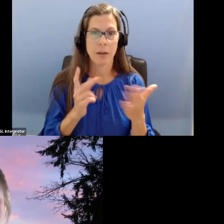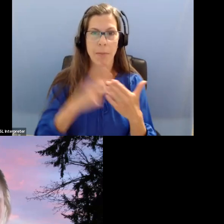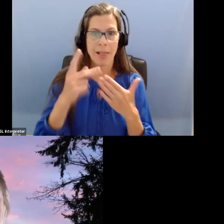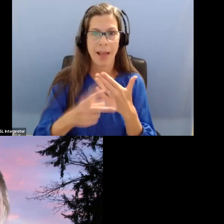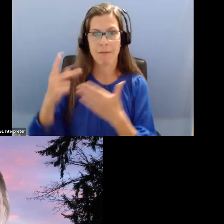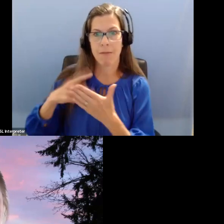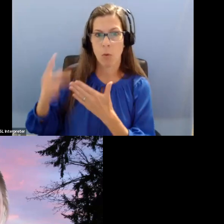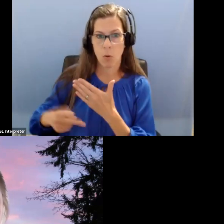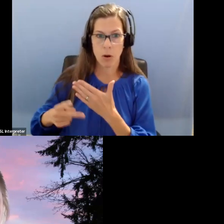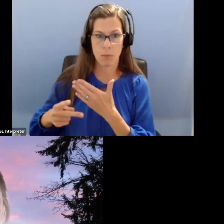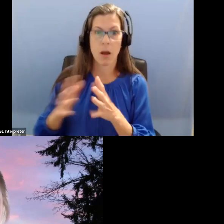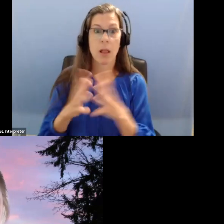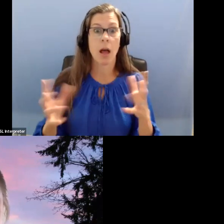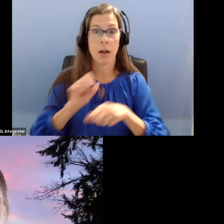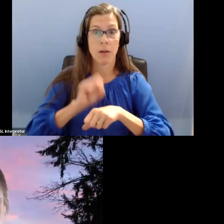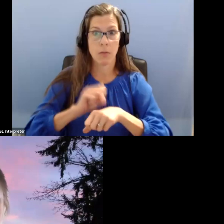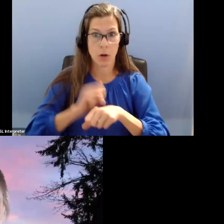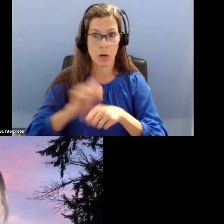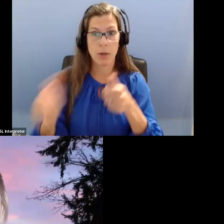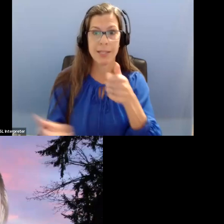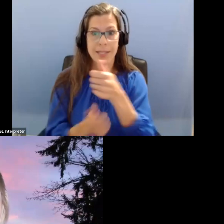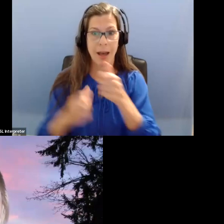subcommittee on that. And so